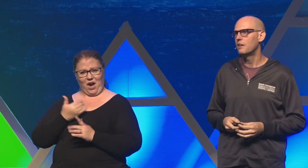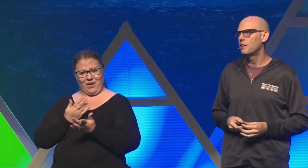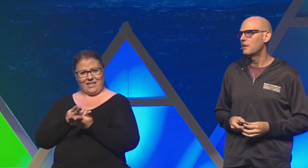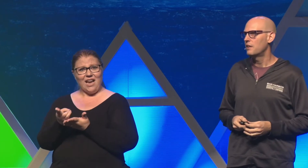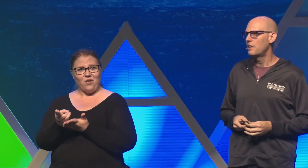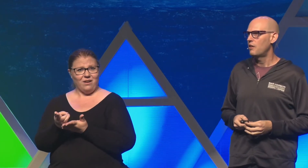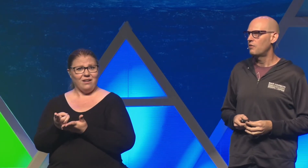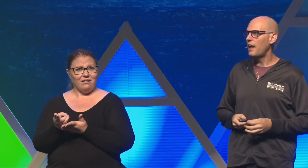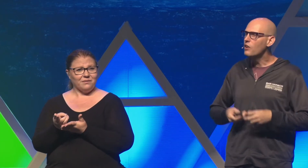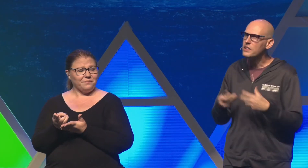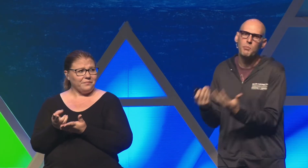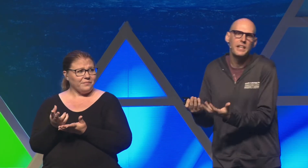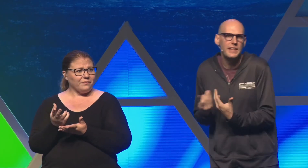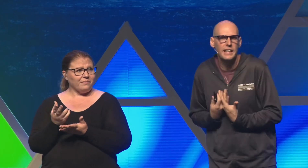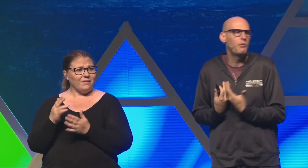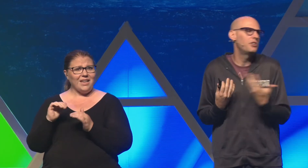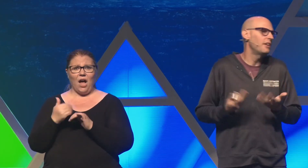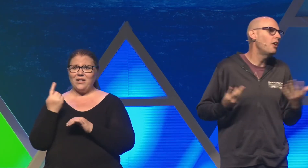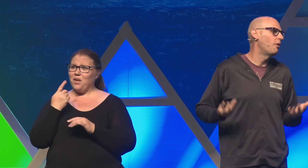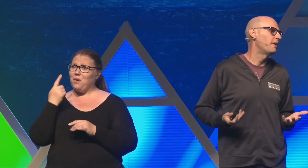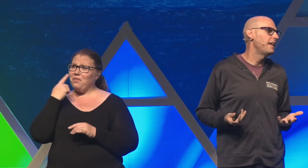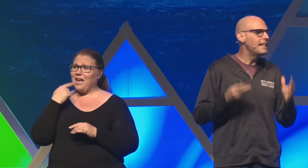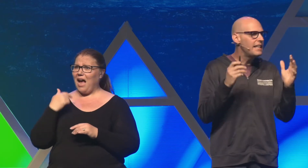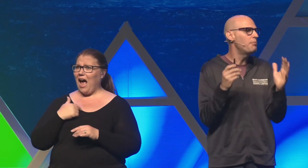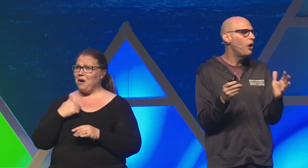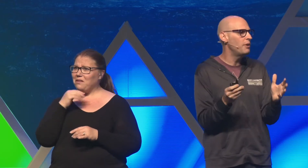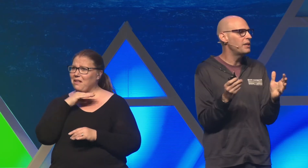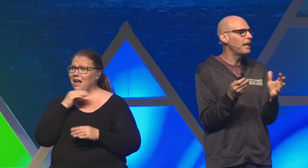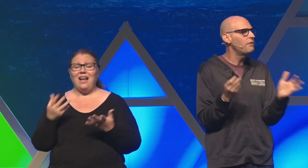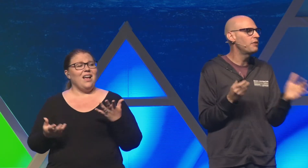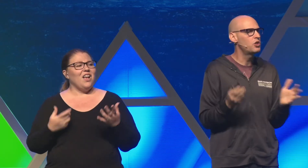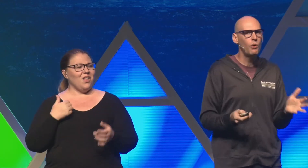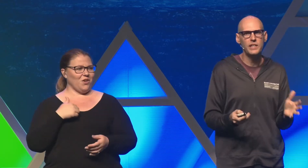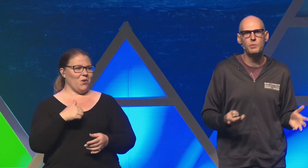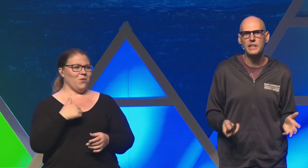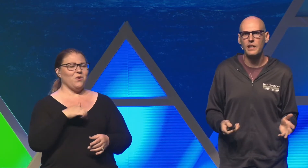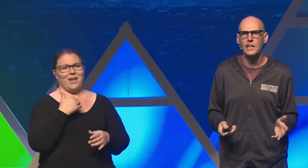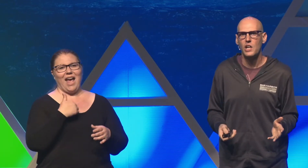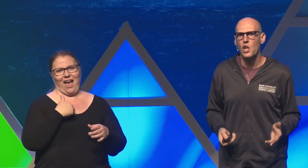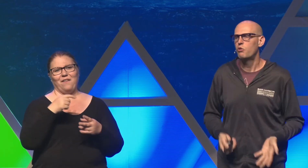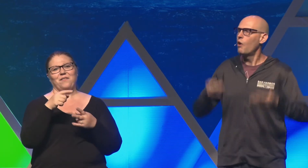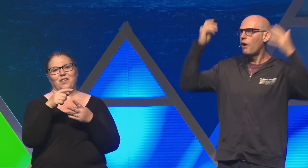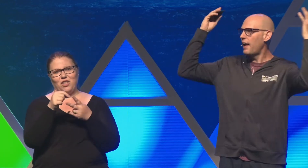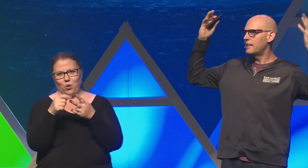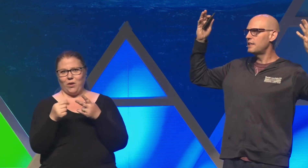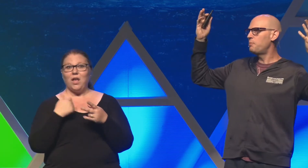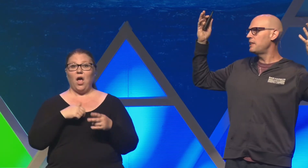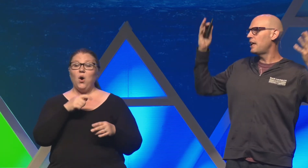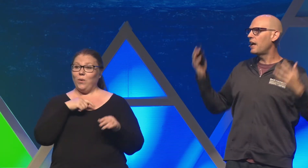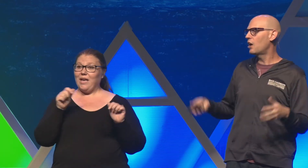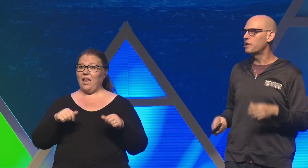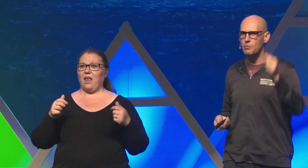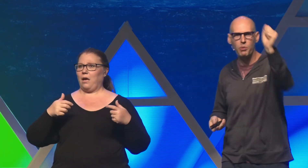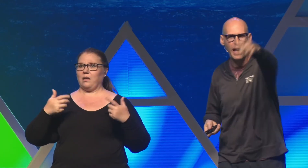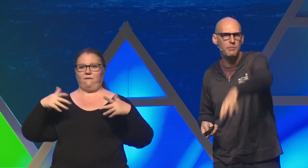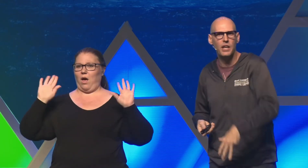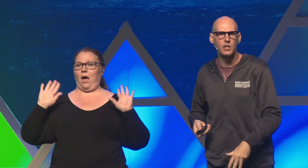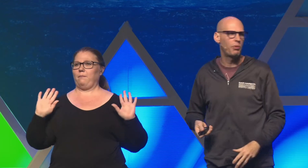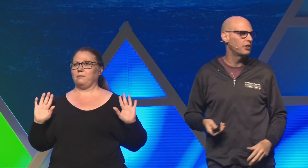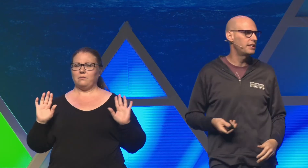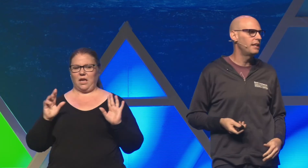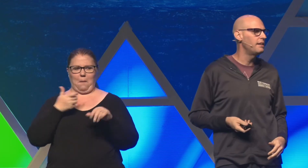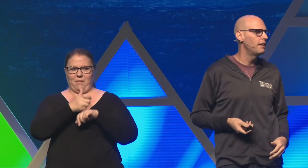integrity. Right? How could somebody think I would do it? No. And in that moment, we kind of have a choice. We can like throw our hands up in the air. We can blame